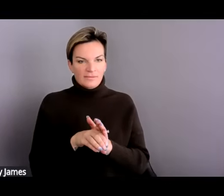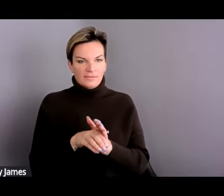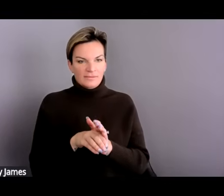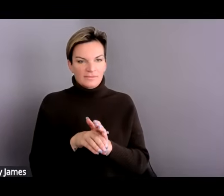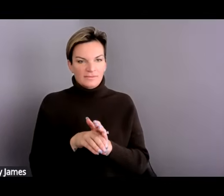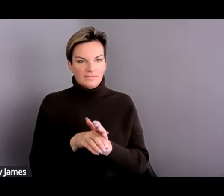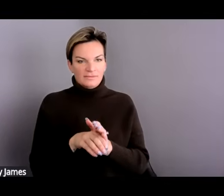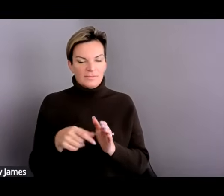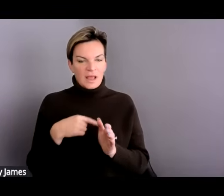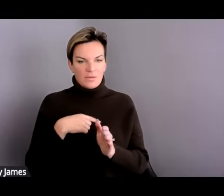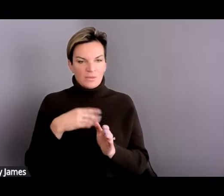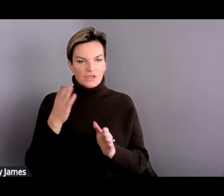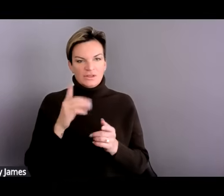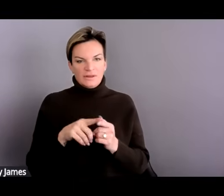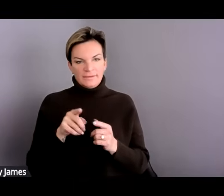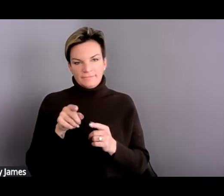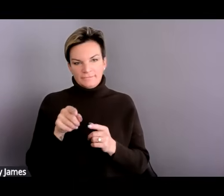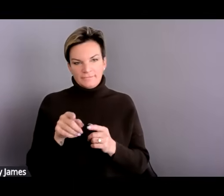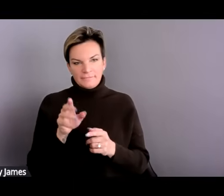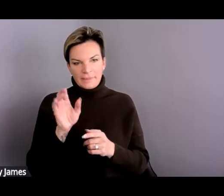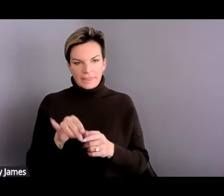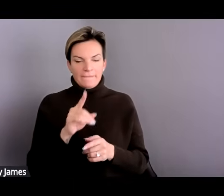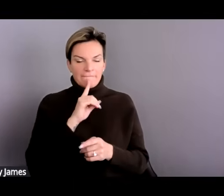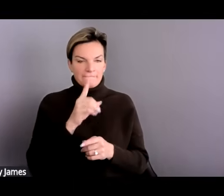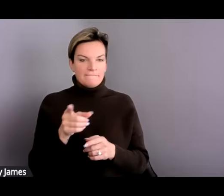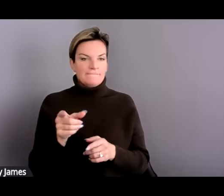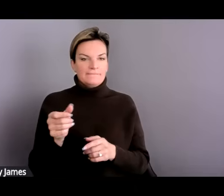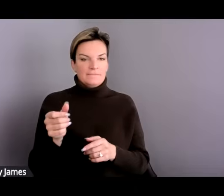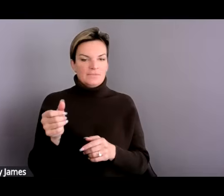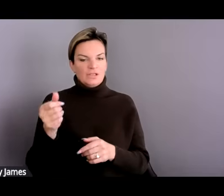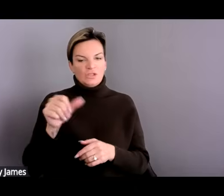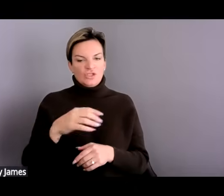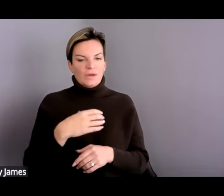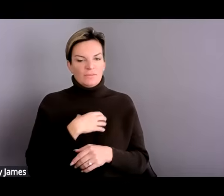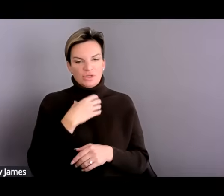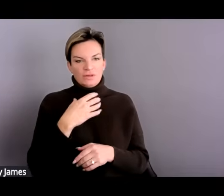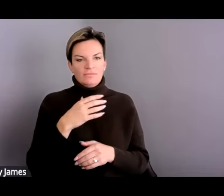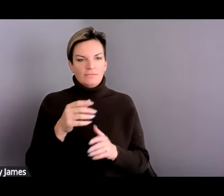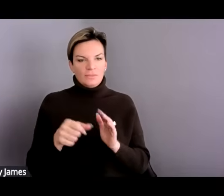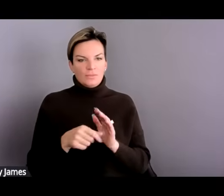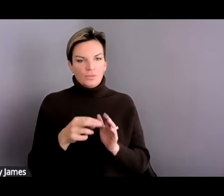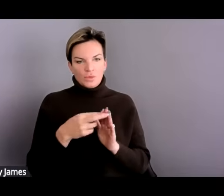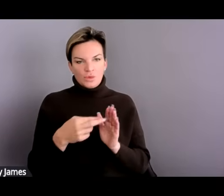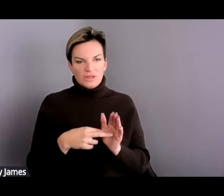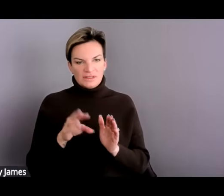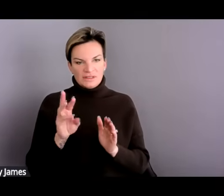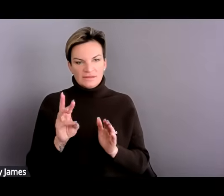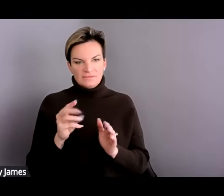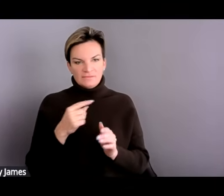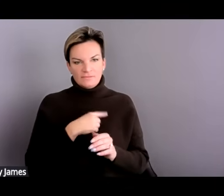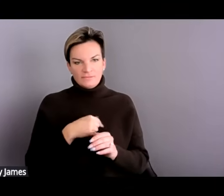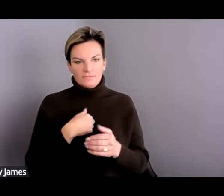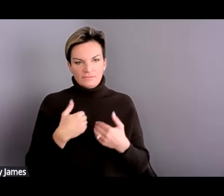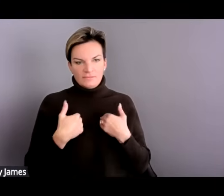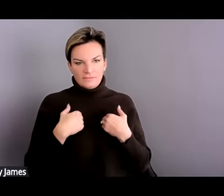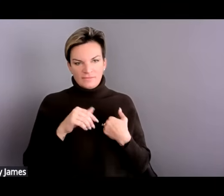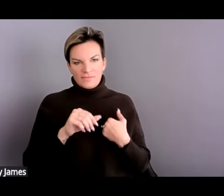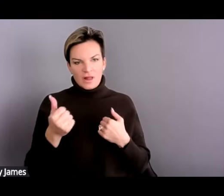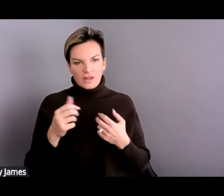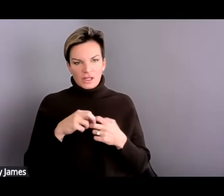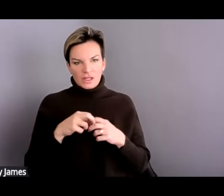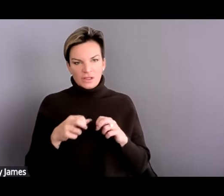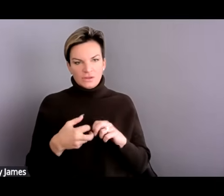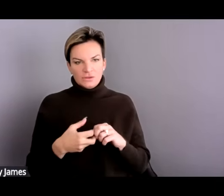presentation to this board, and that was somehow objectionable under whatever that is, Rule 6, which it isn't. I mean, we've got other pressing issues,